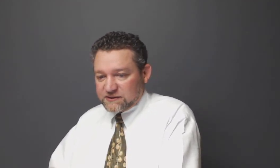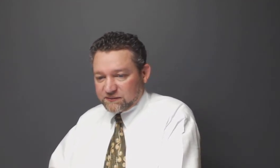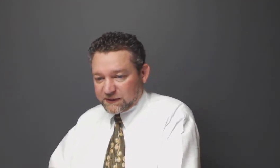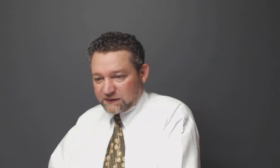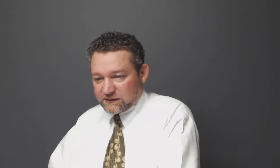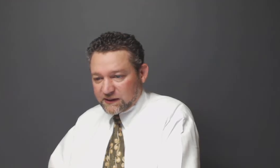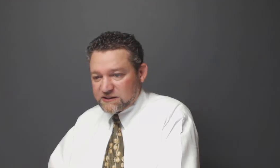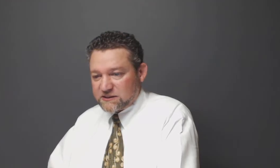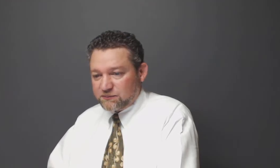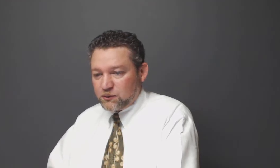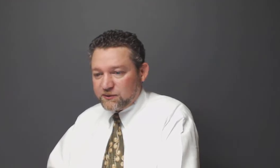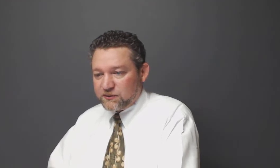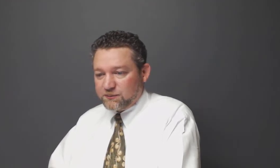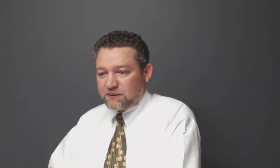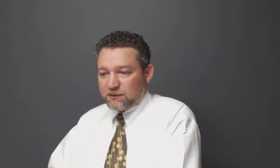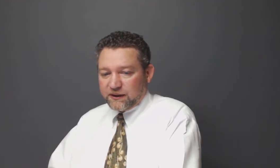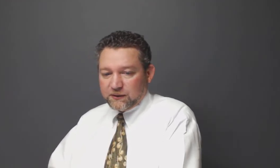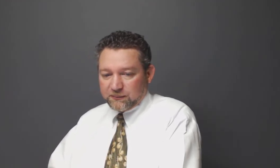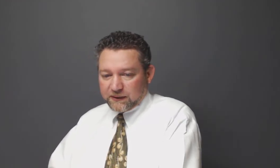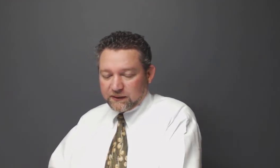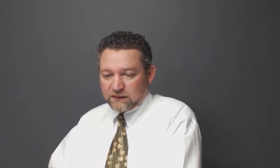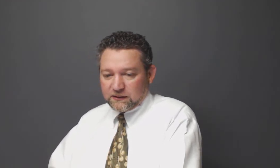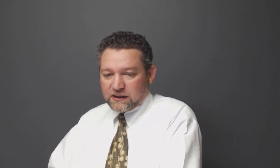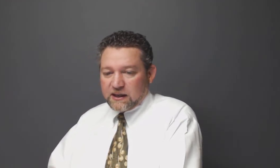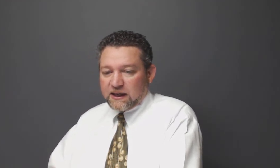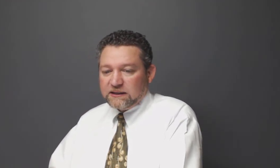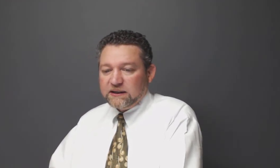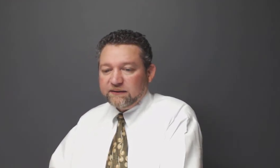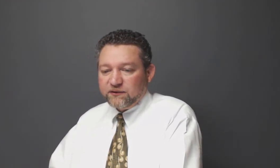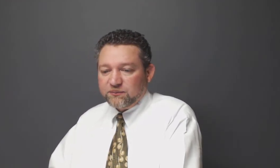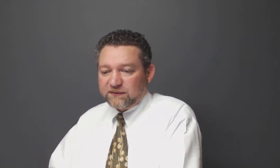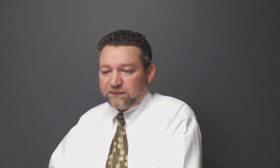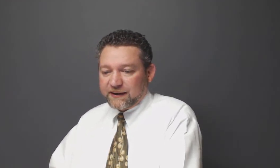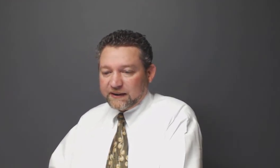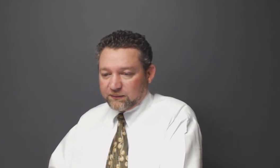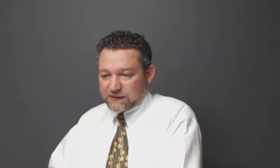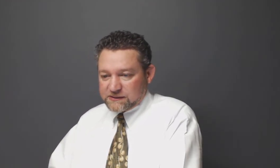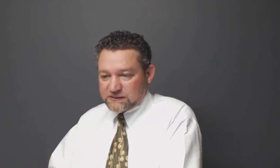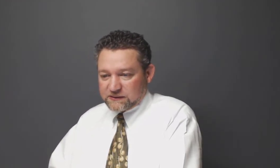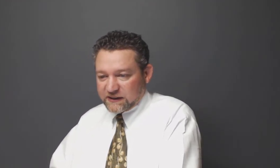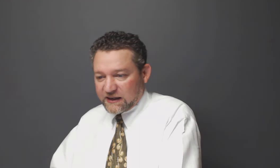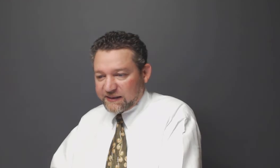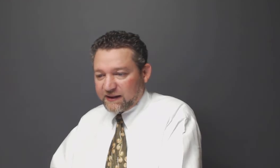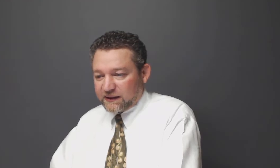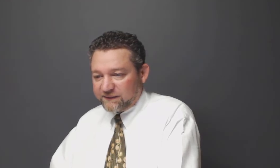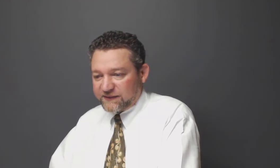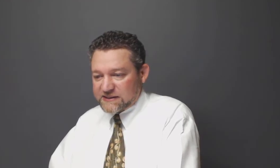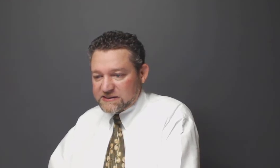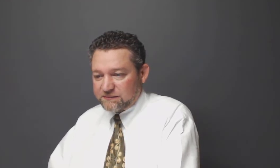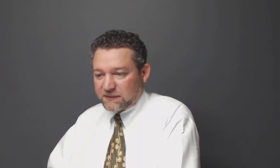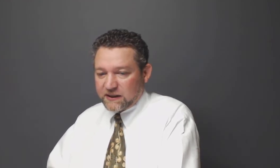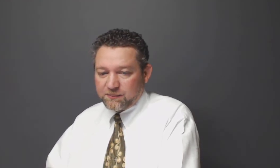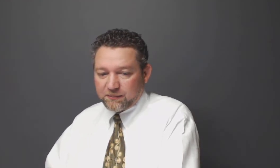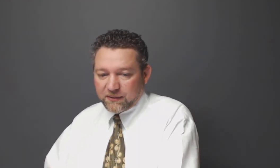avengeth me, and subdueth the people under me. He delivereth me from mine enemies. Yea, thou liftest me up